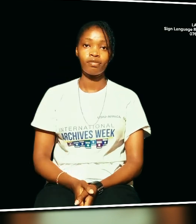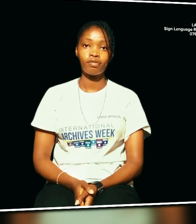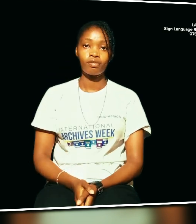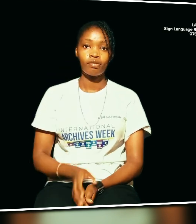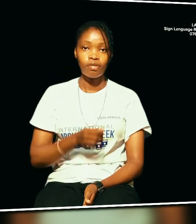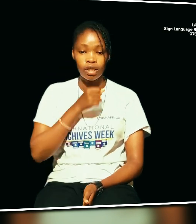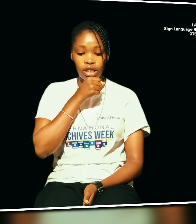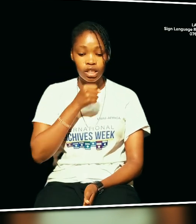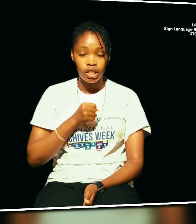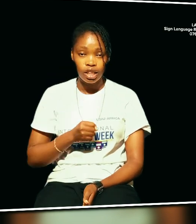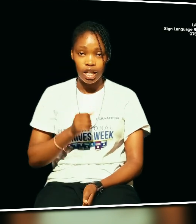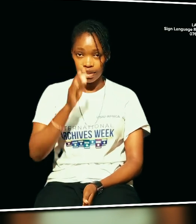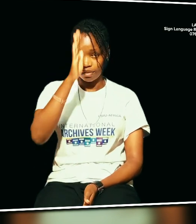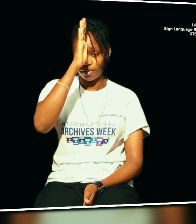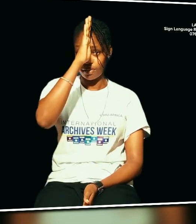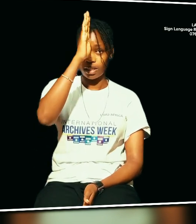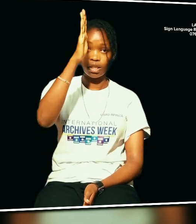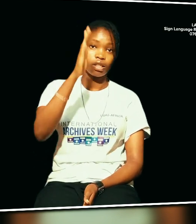Grandfather.